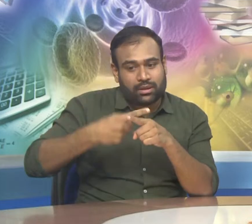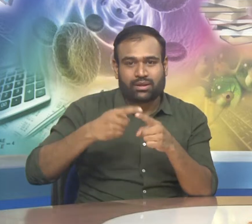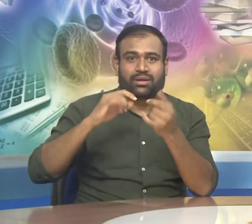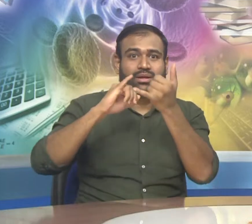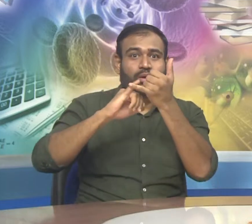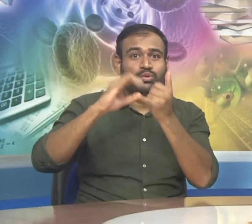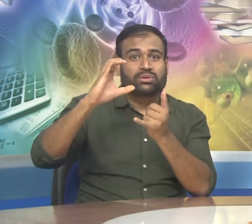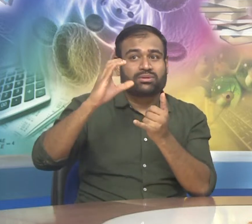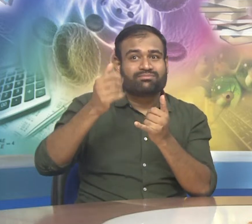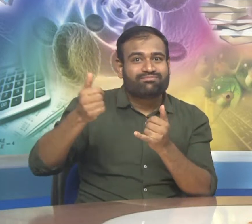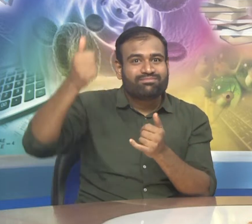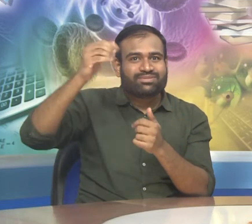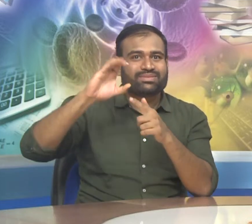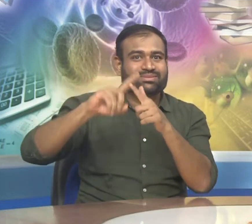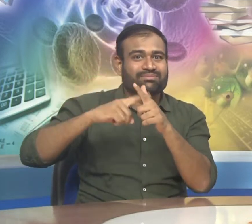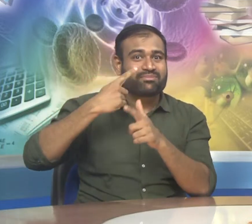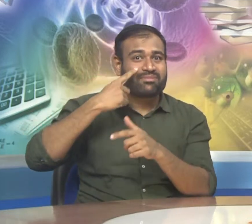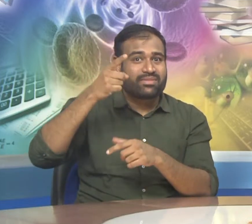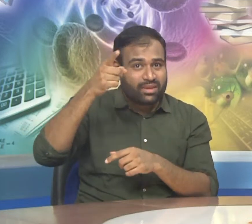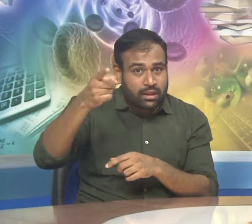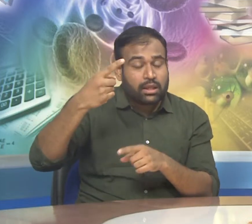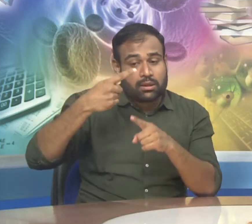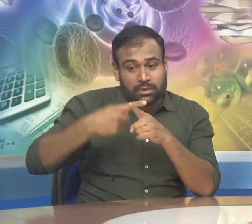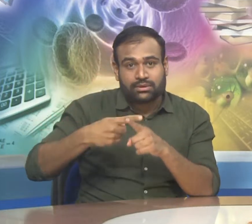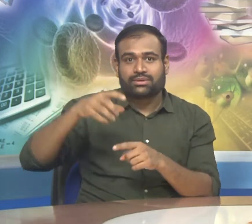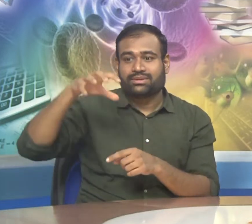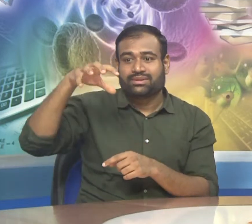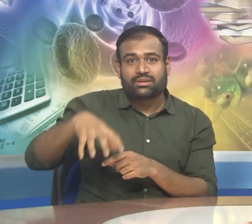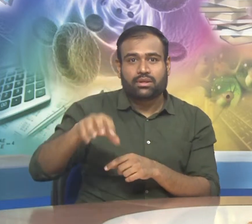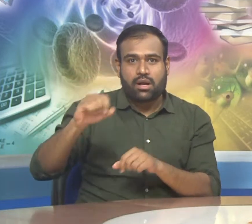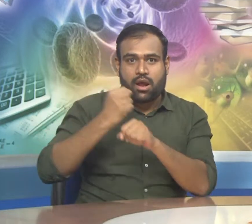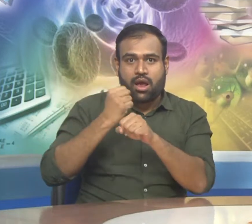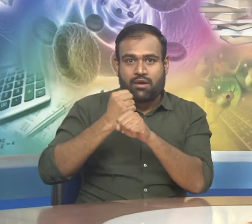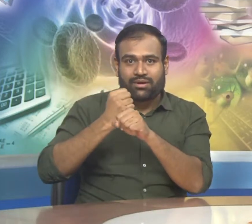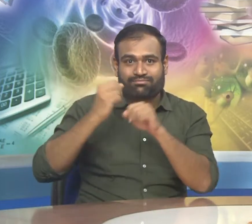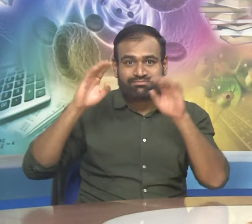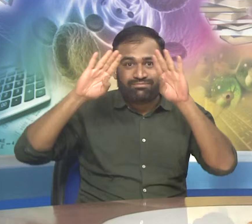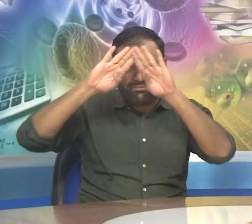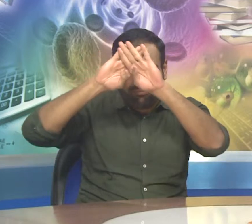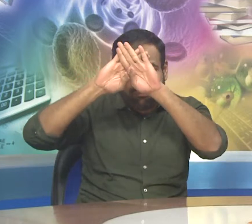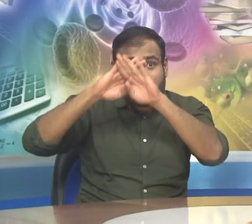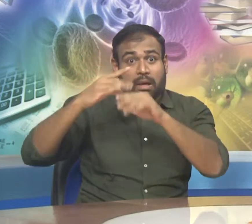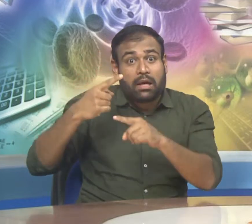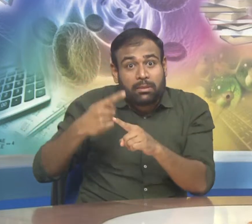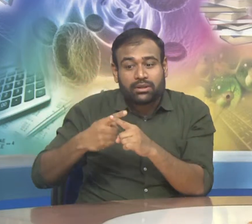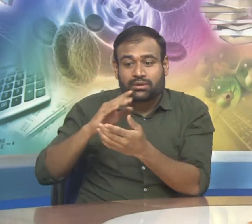Chief Justice of the High Court, and Governor of the state concerned.